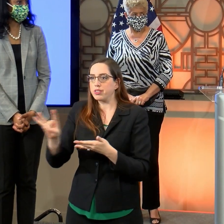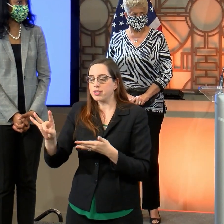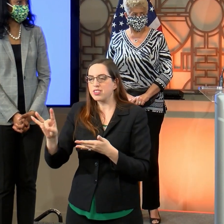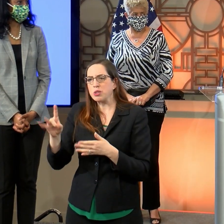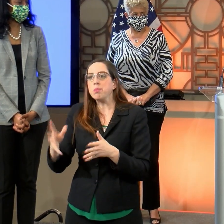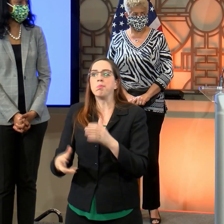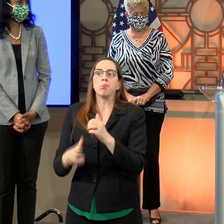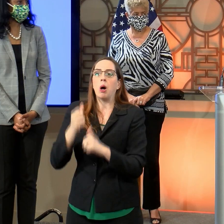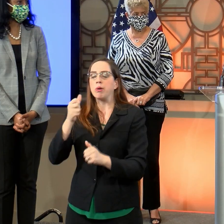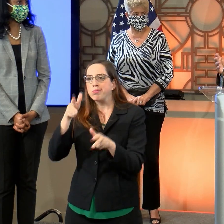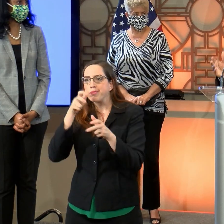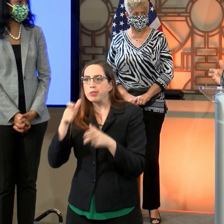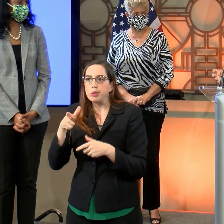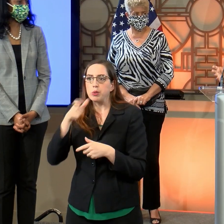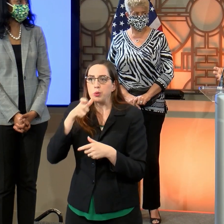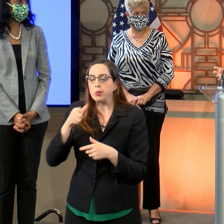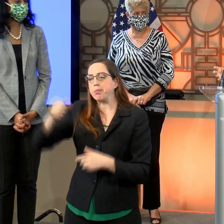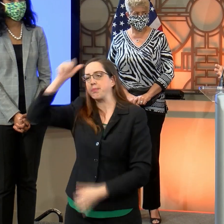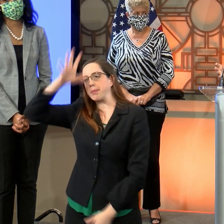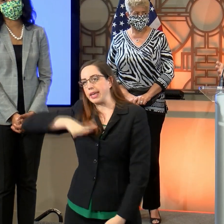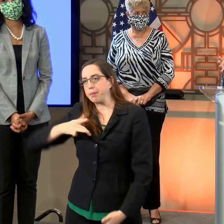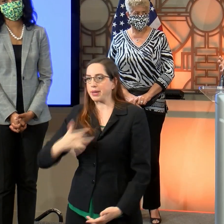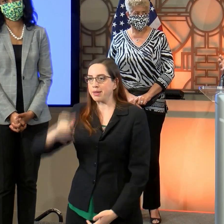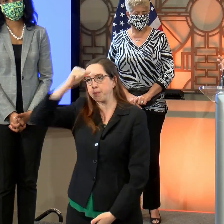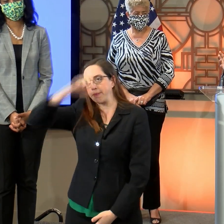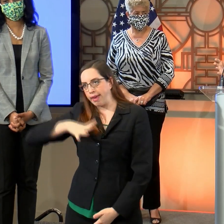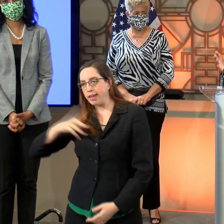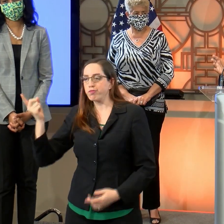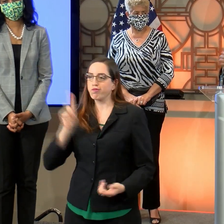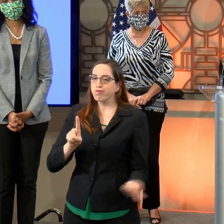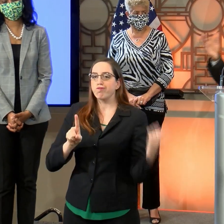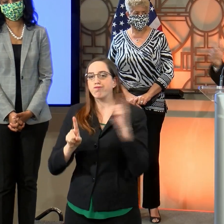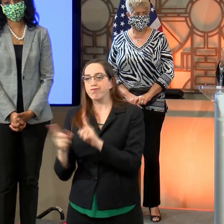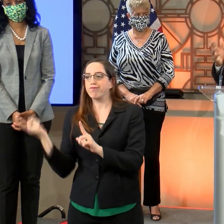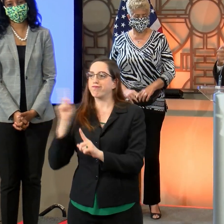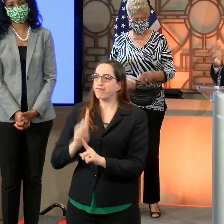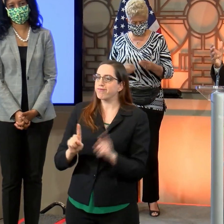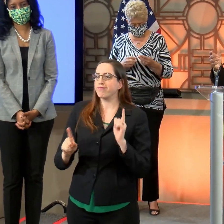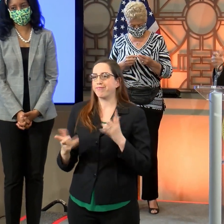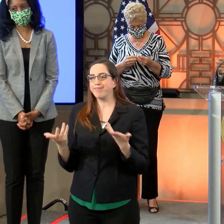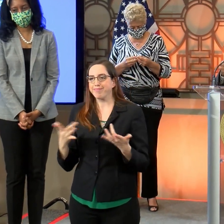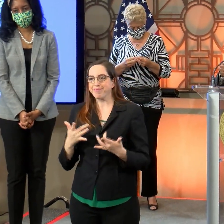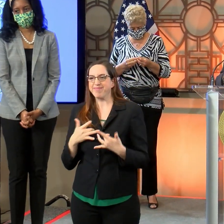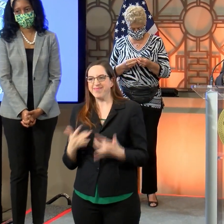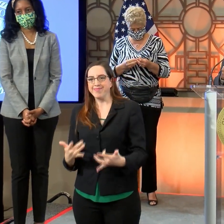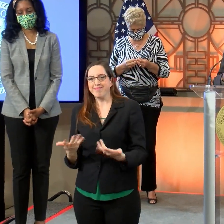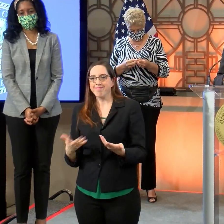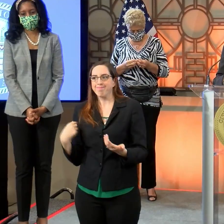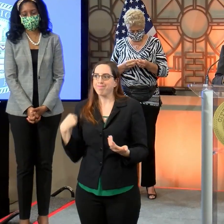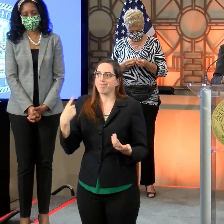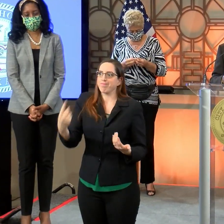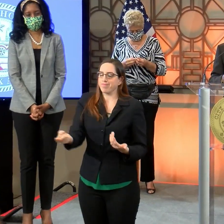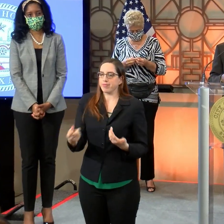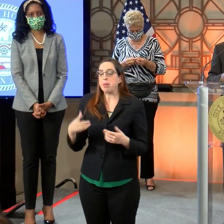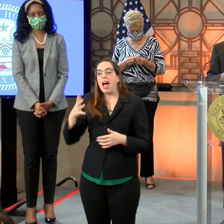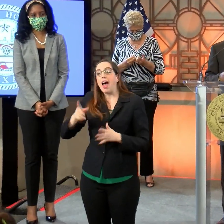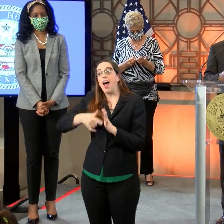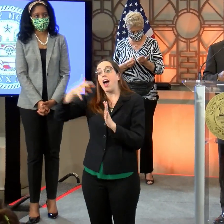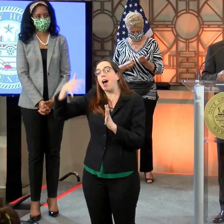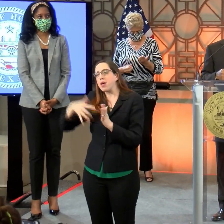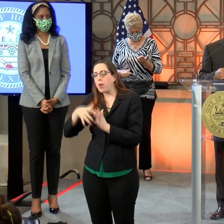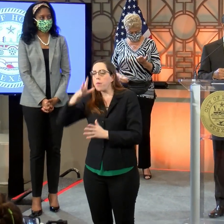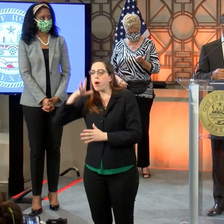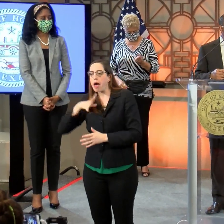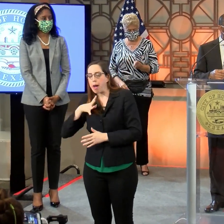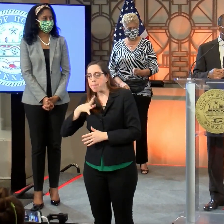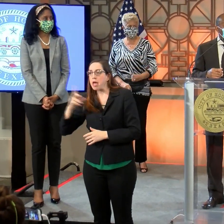primarily heard from guys. We've been the central, we've been with, every now and then, there's been a woman